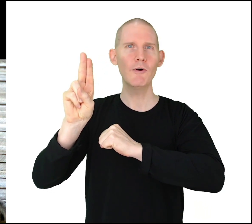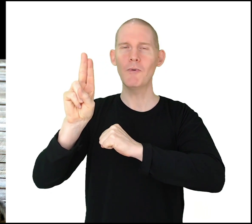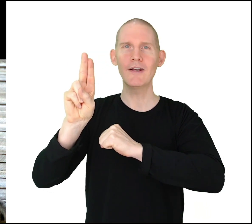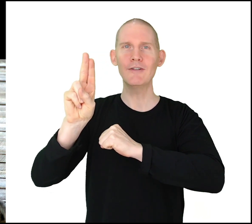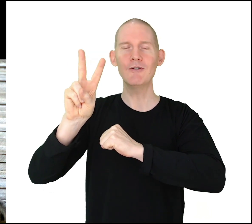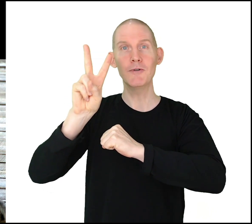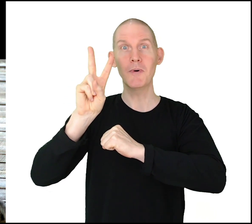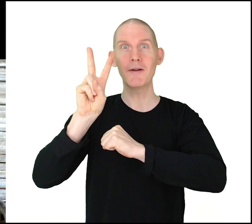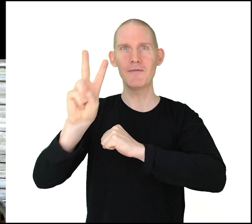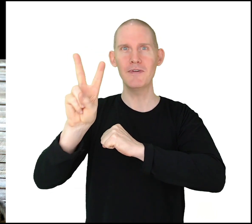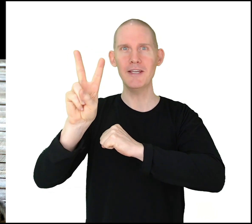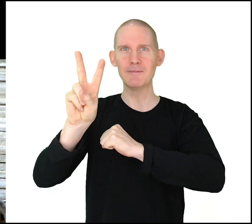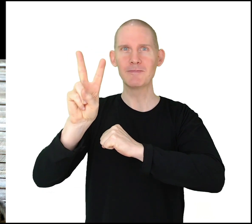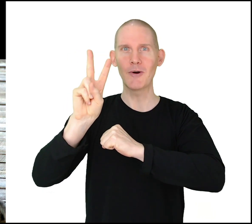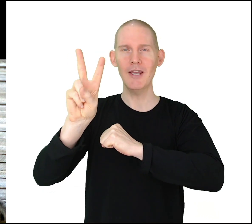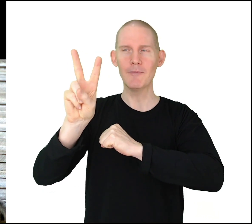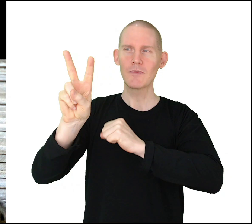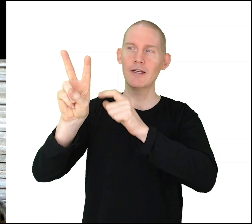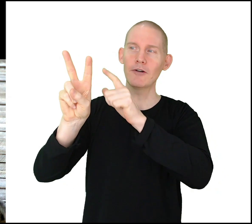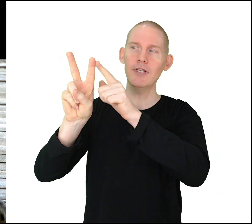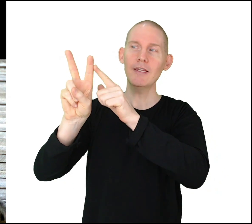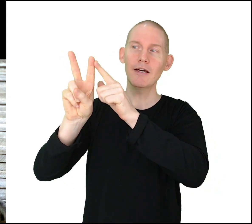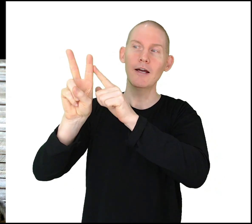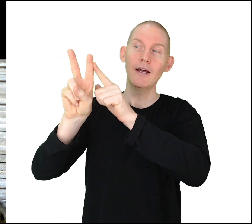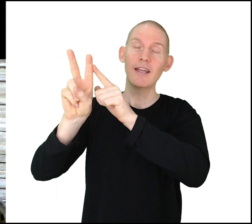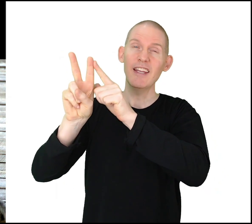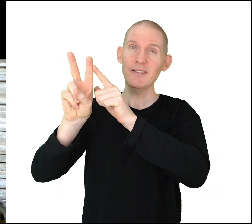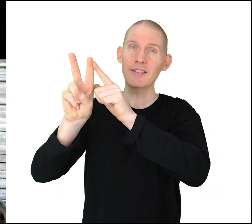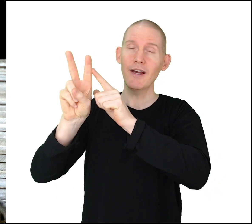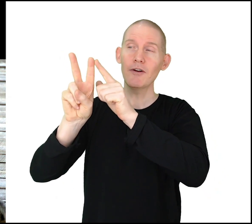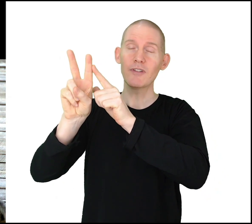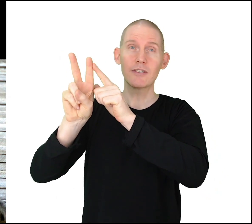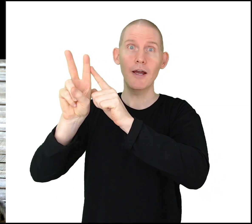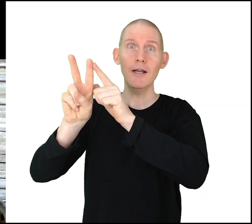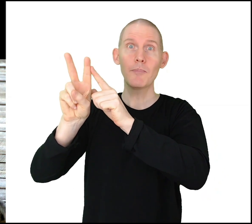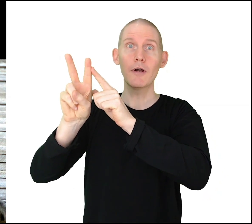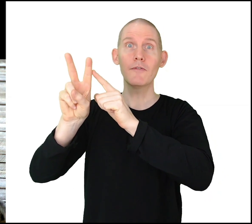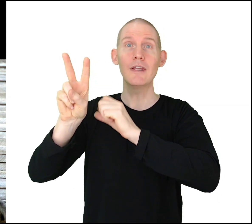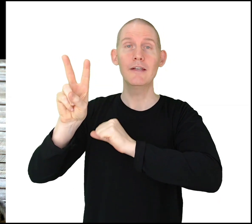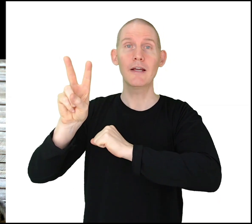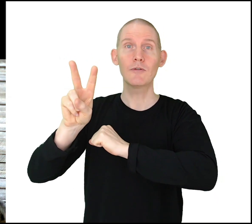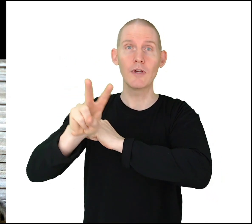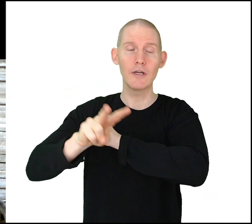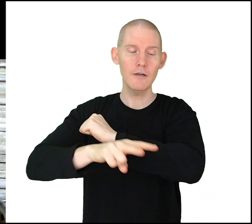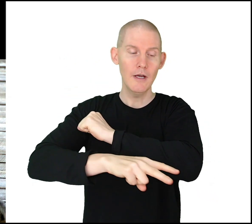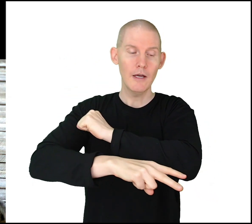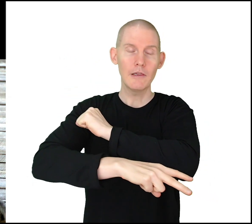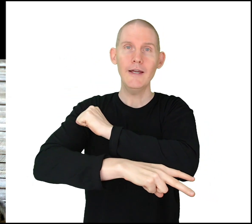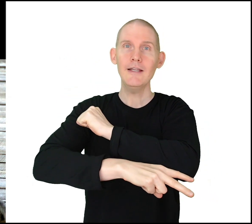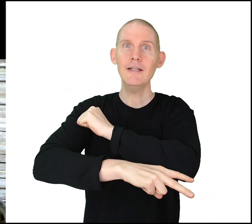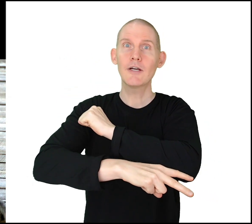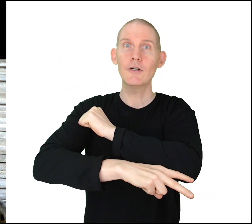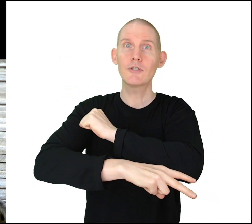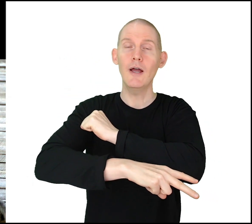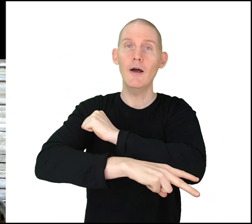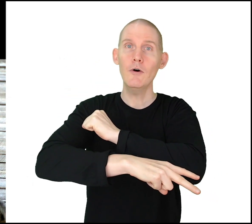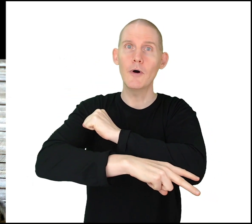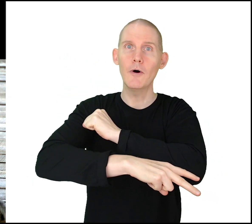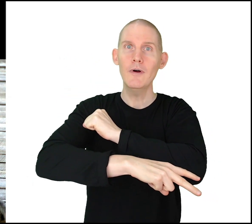want a U, we want a V. Okay, now take the inside or the side part of the index finger, lightly touch your elbow, and